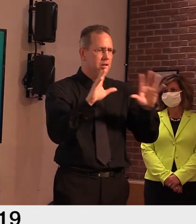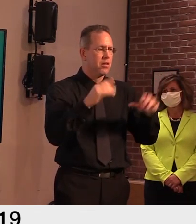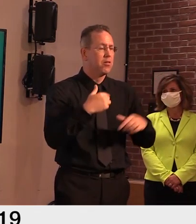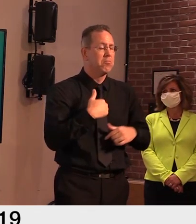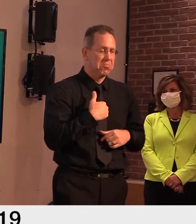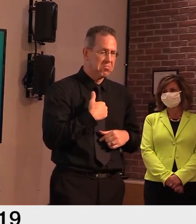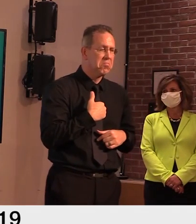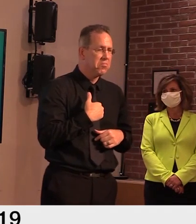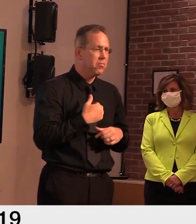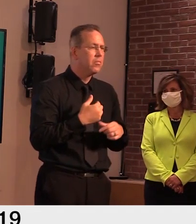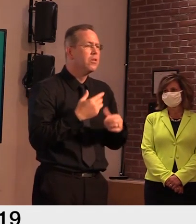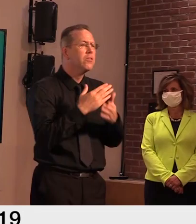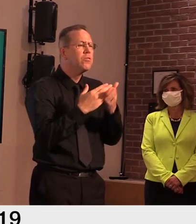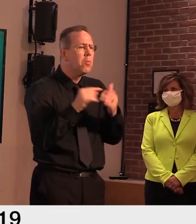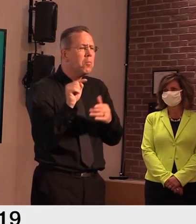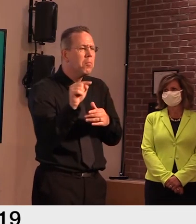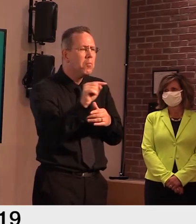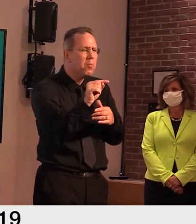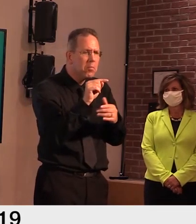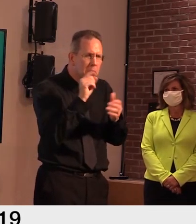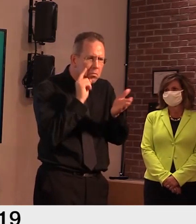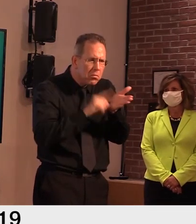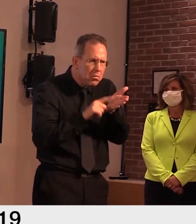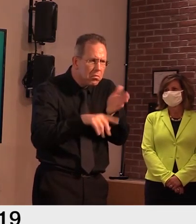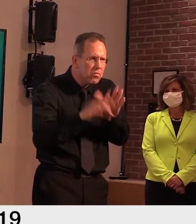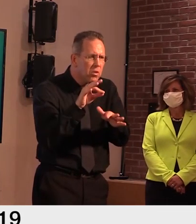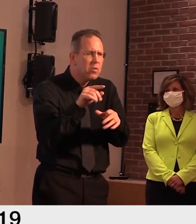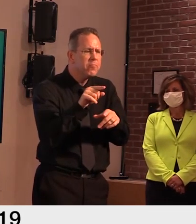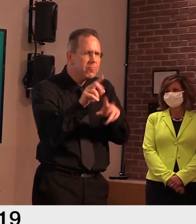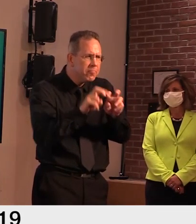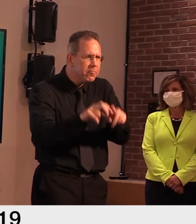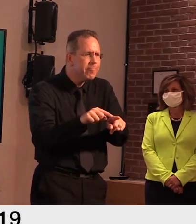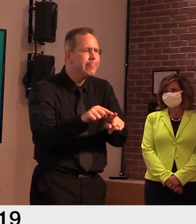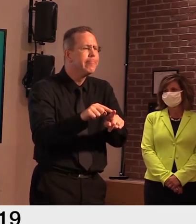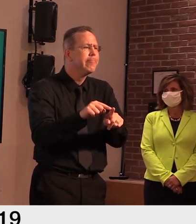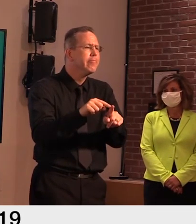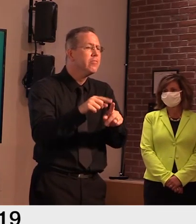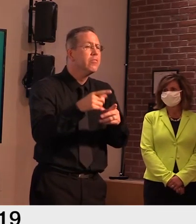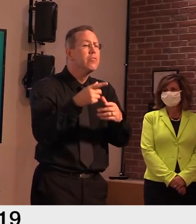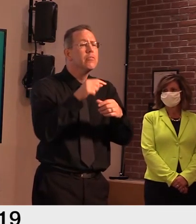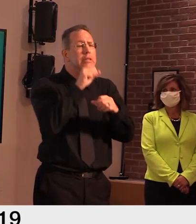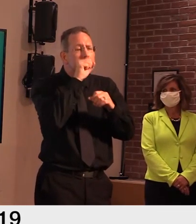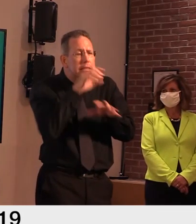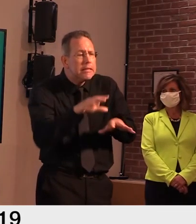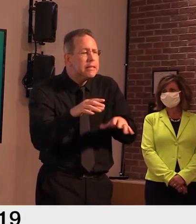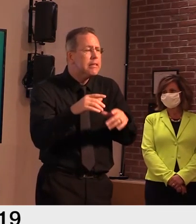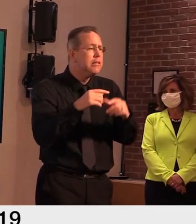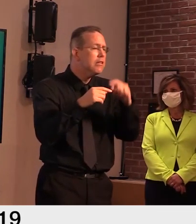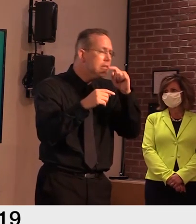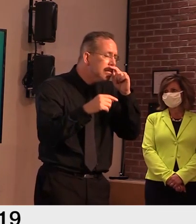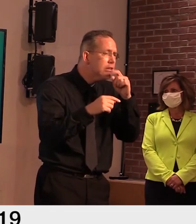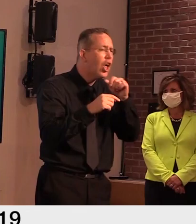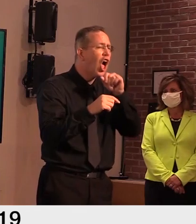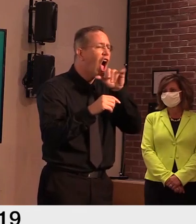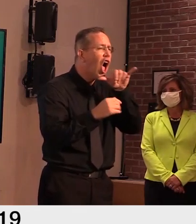There's several types of data, and I have to be very transparent here. Much of it is conflicting,